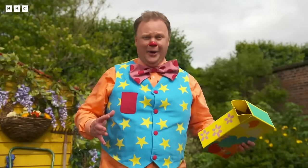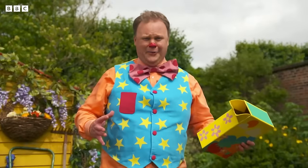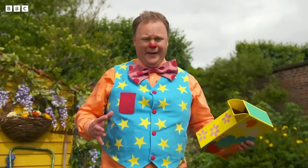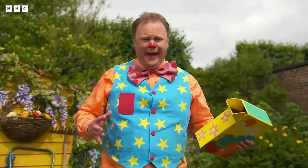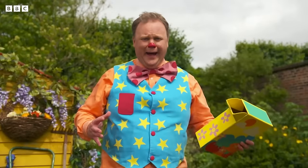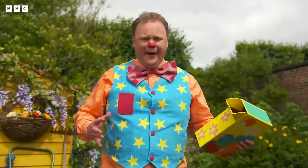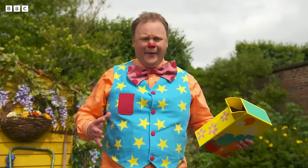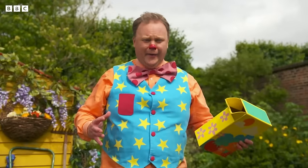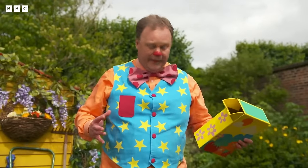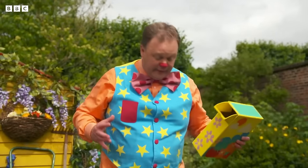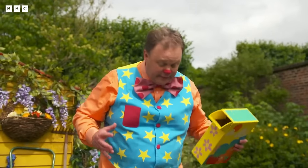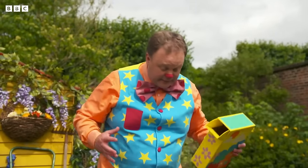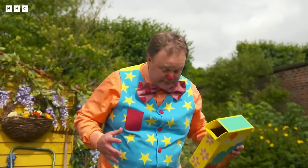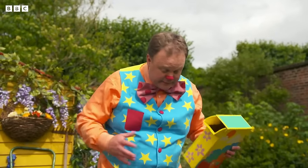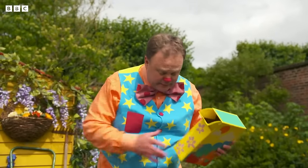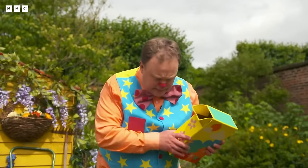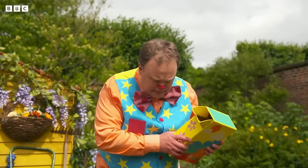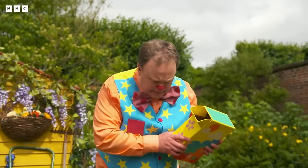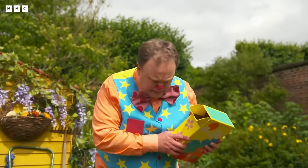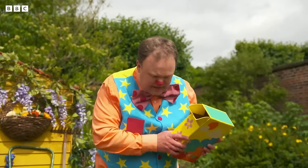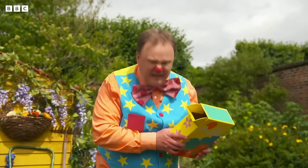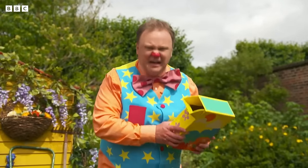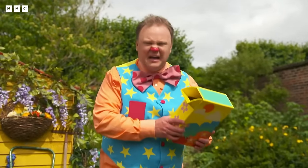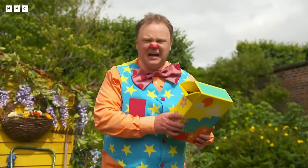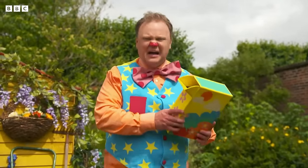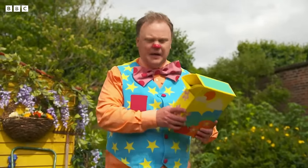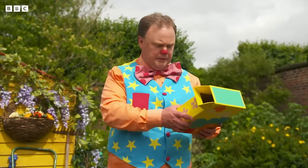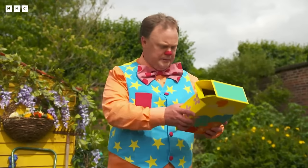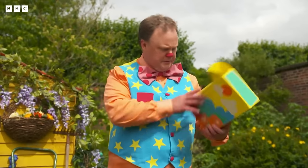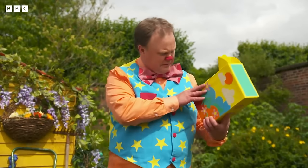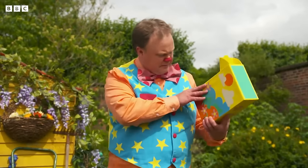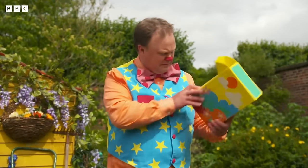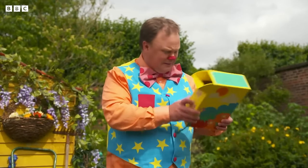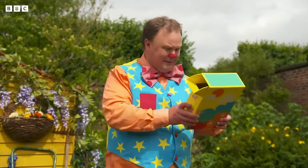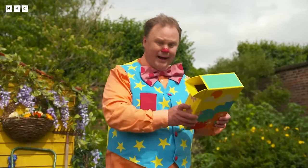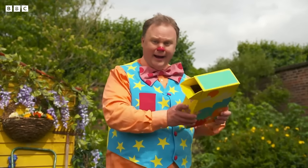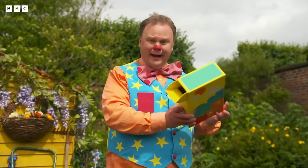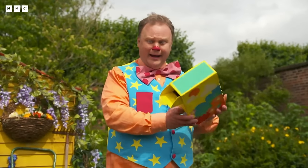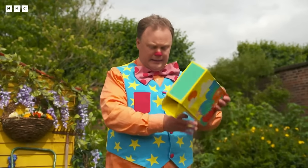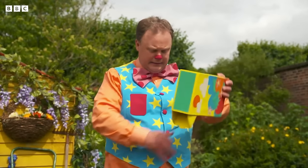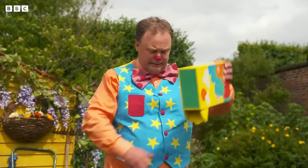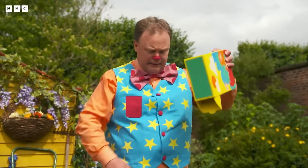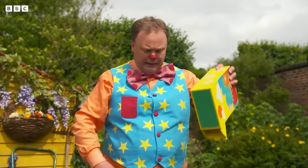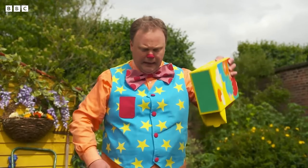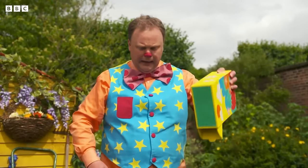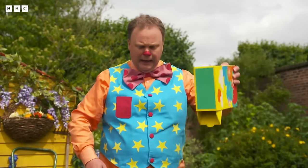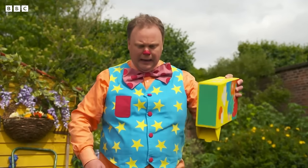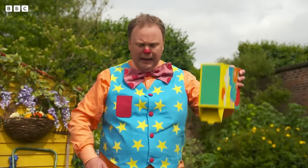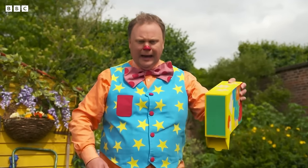Oh, no! Oh, dear, Mr. Tumble. I think you've used a little bit too